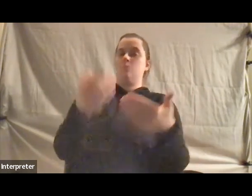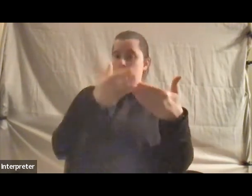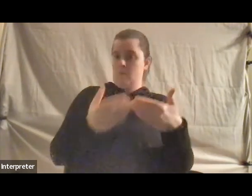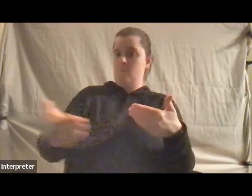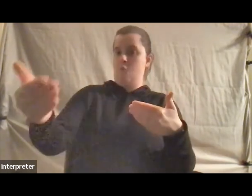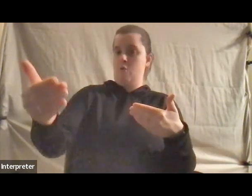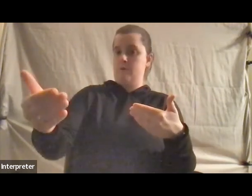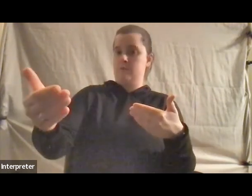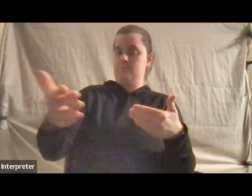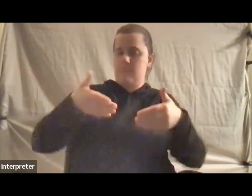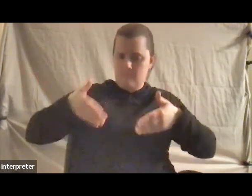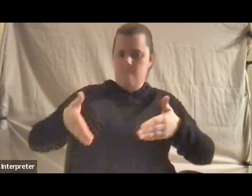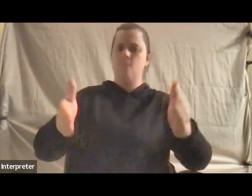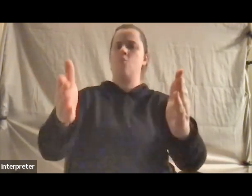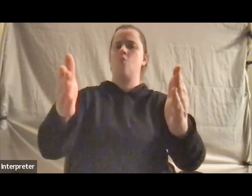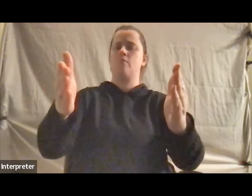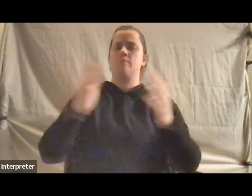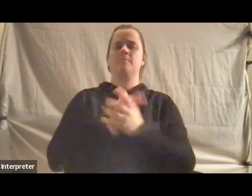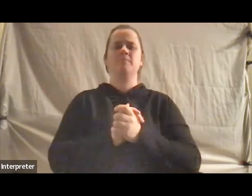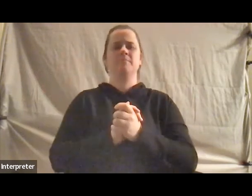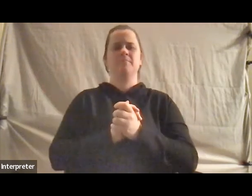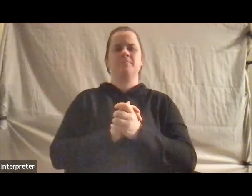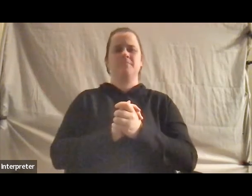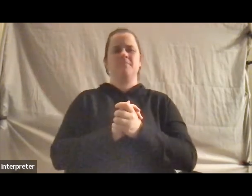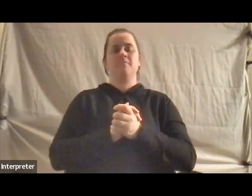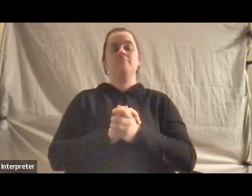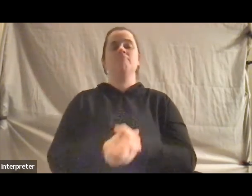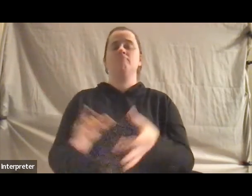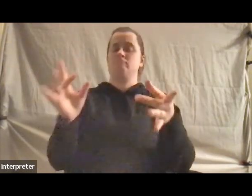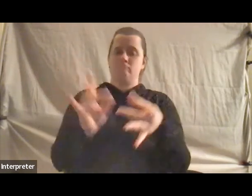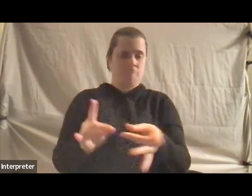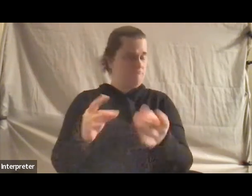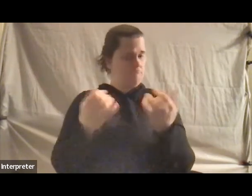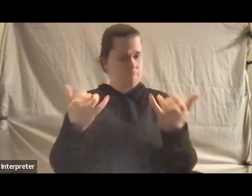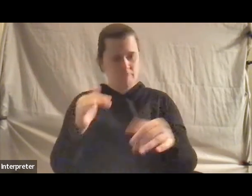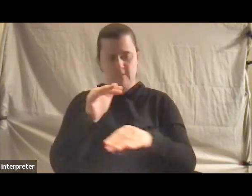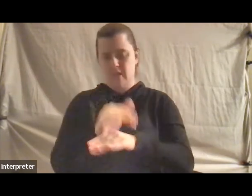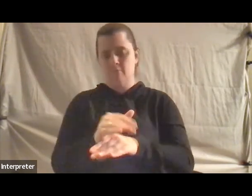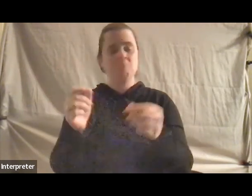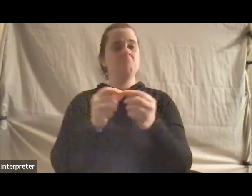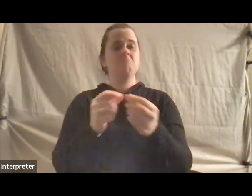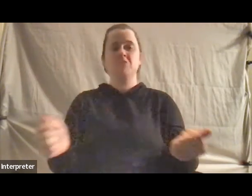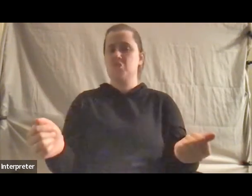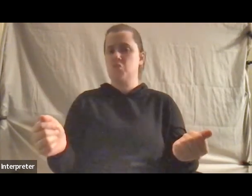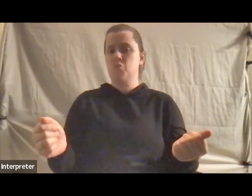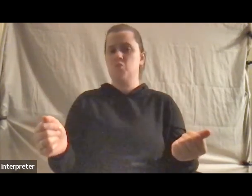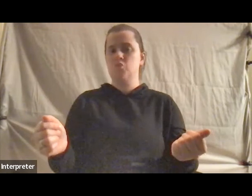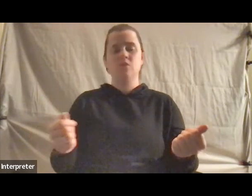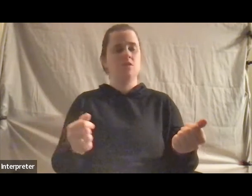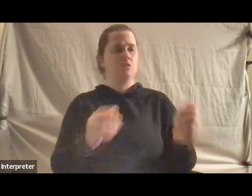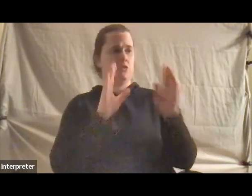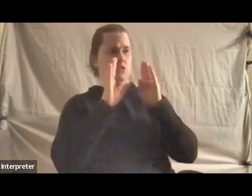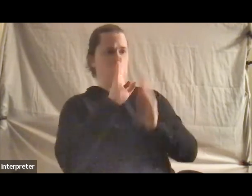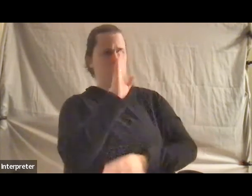forward. While I have said many times tonight that the solutions are neither